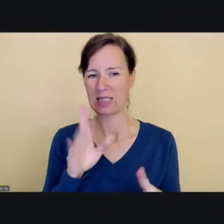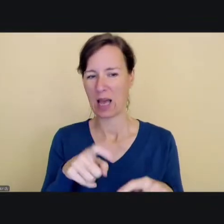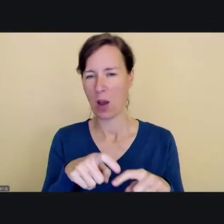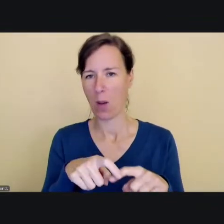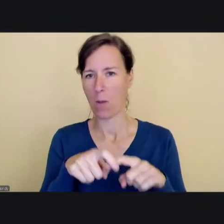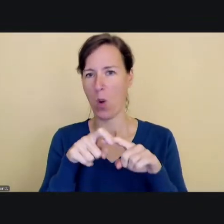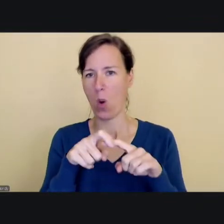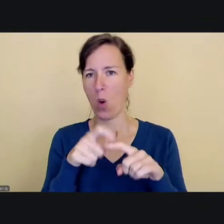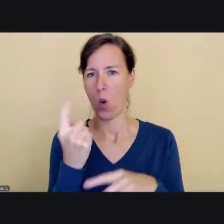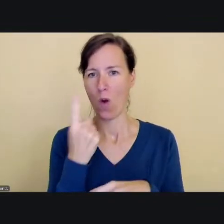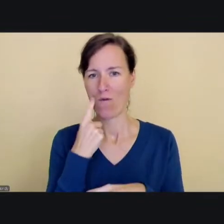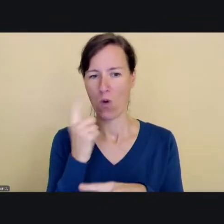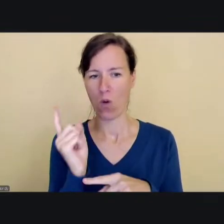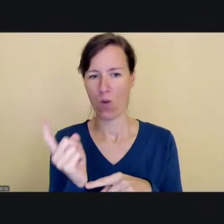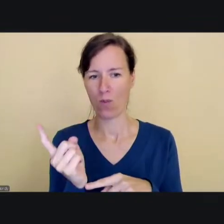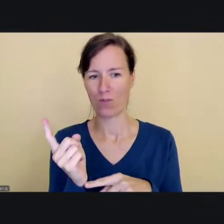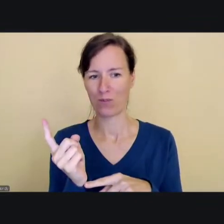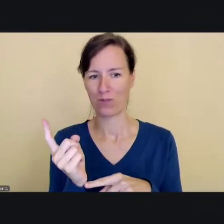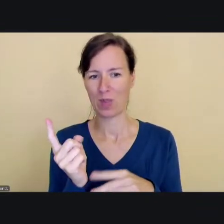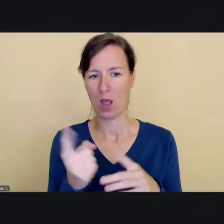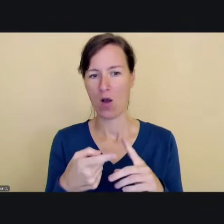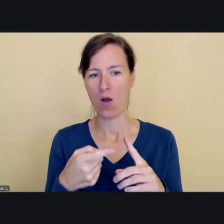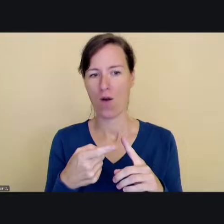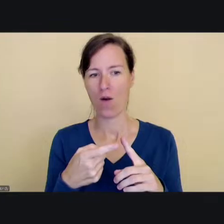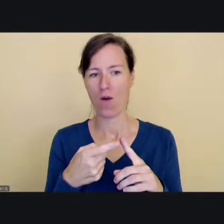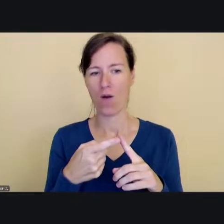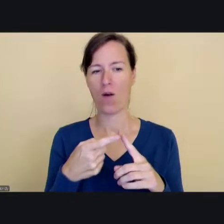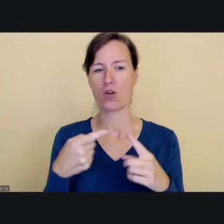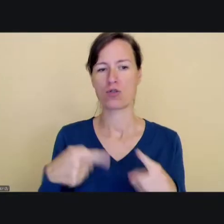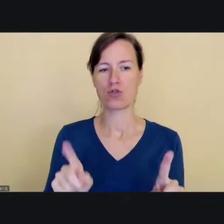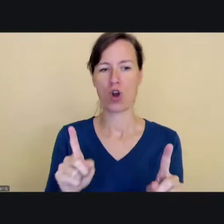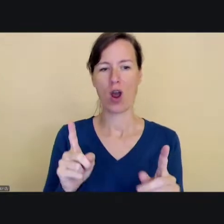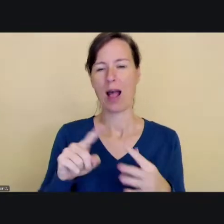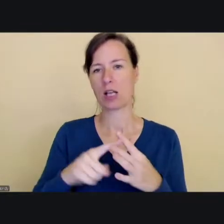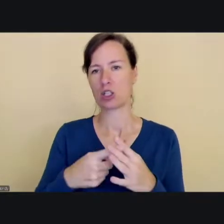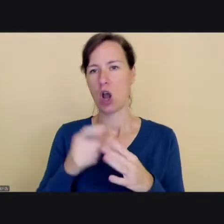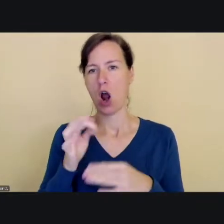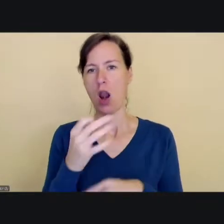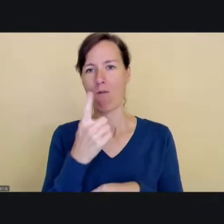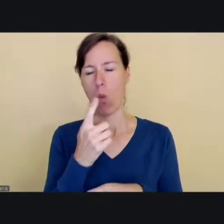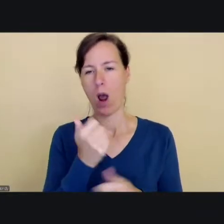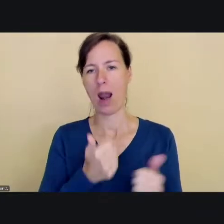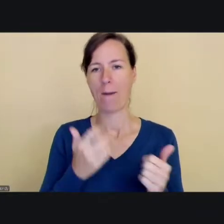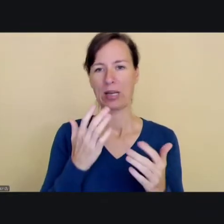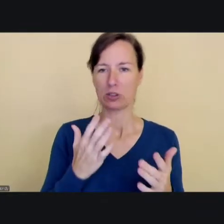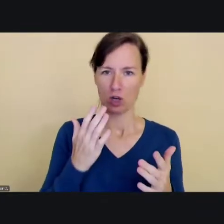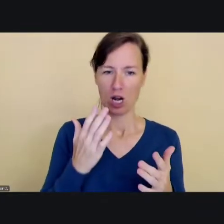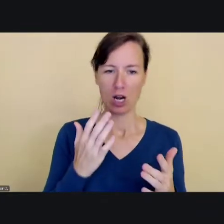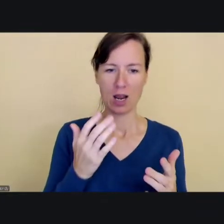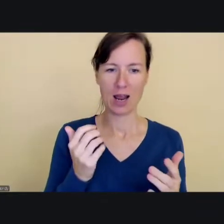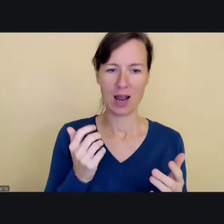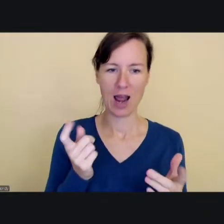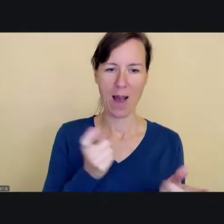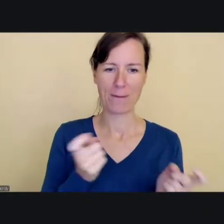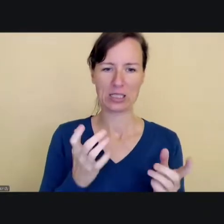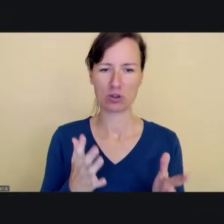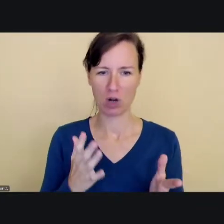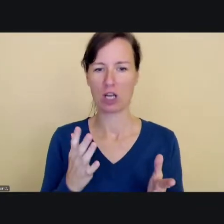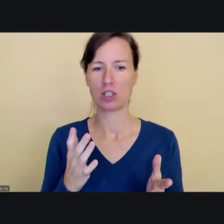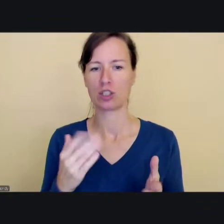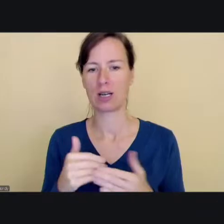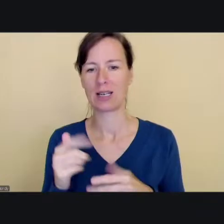another administration up until now. So now we have the green light to move forward with that. So as far as stormwater throughout